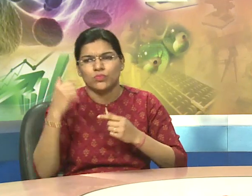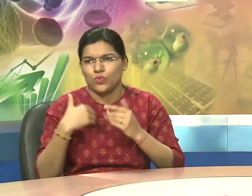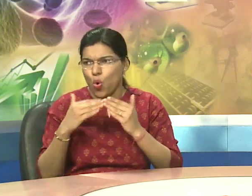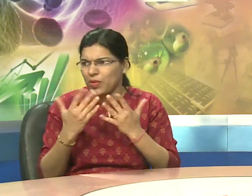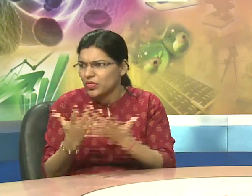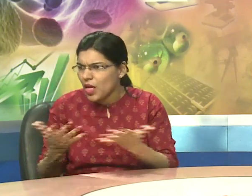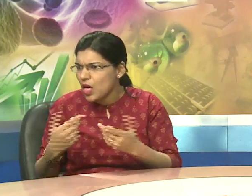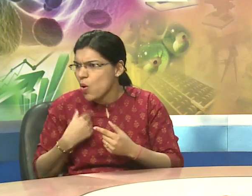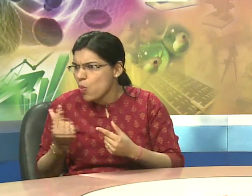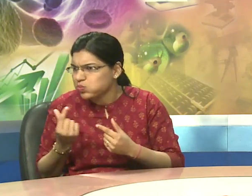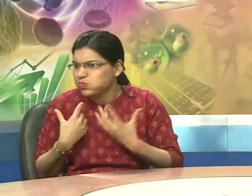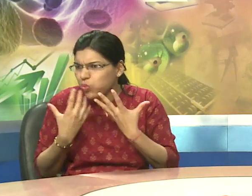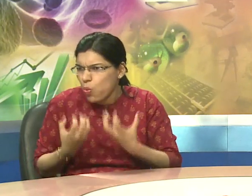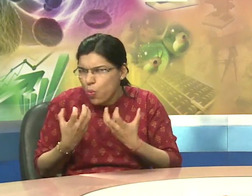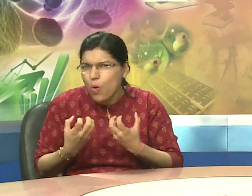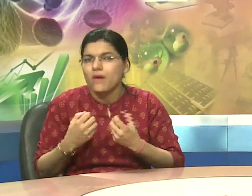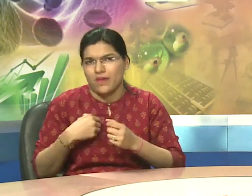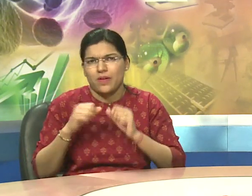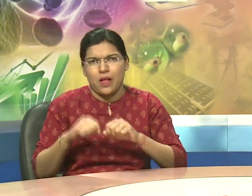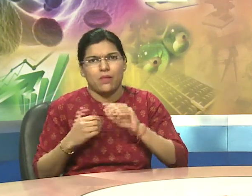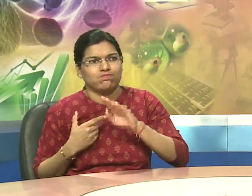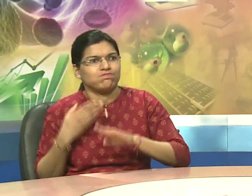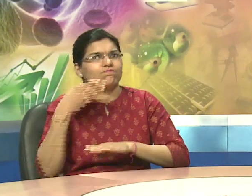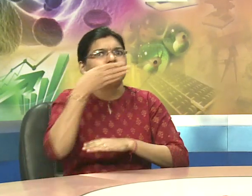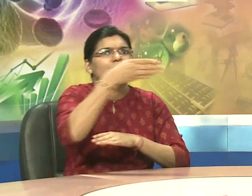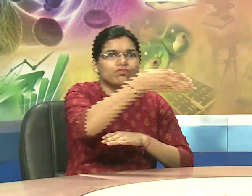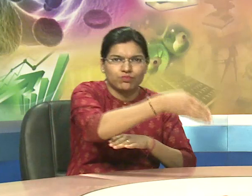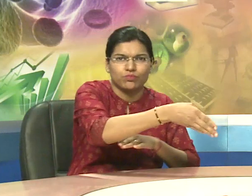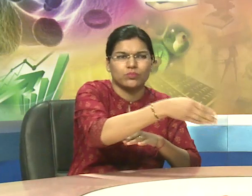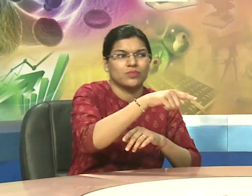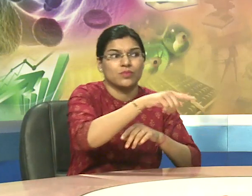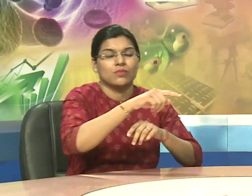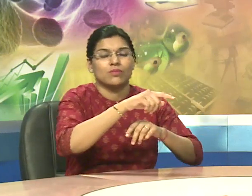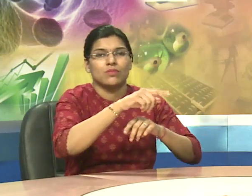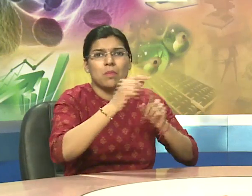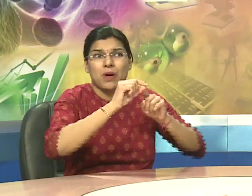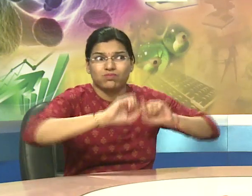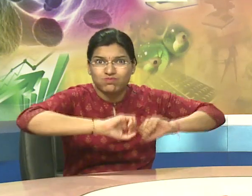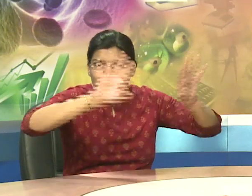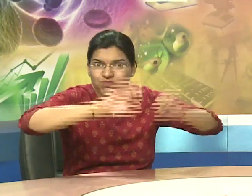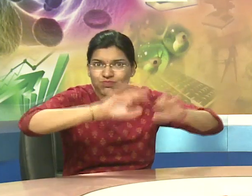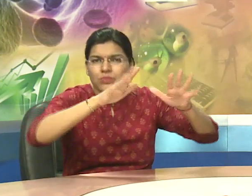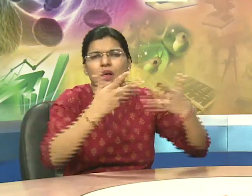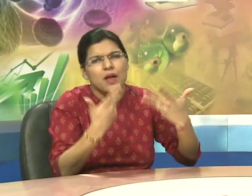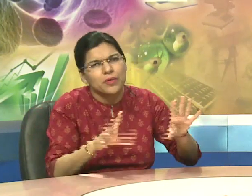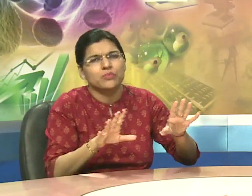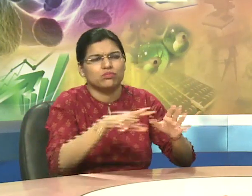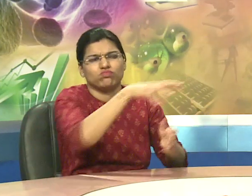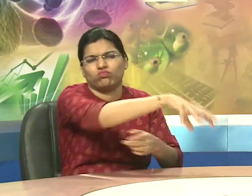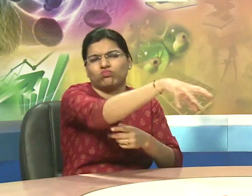Second, for example, I am sitting in my home and I want something. I